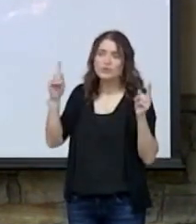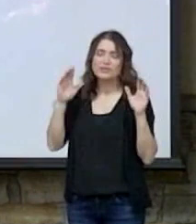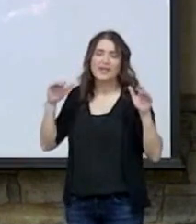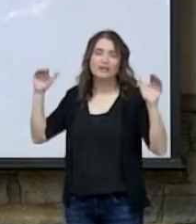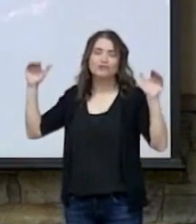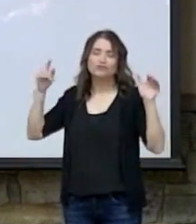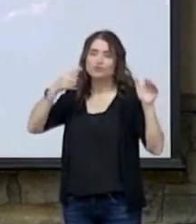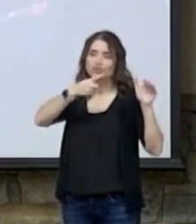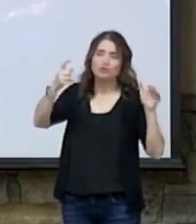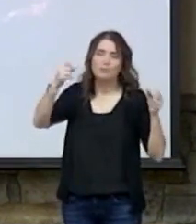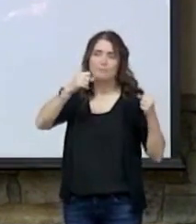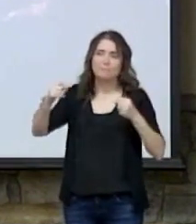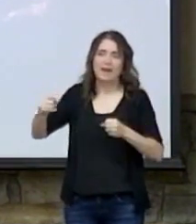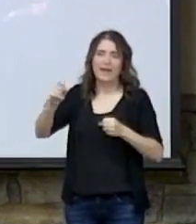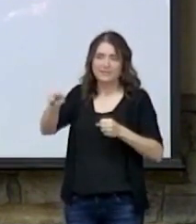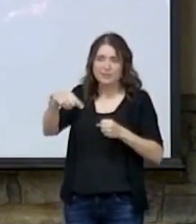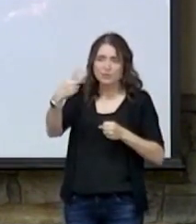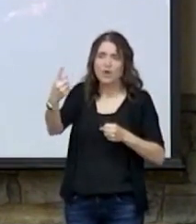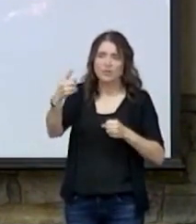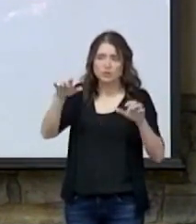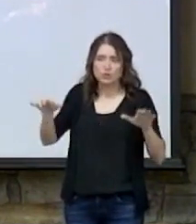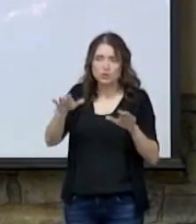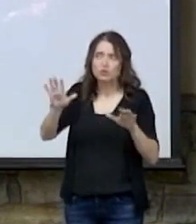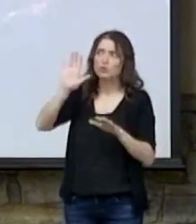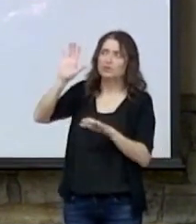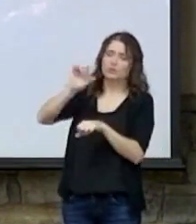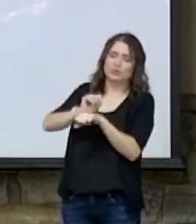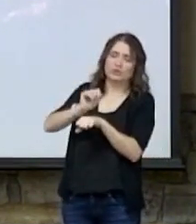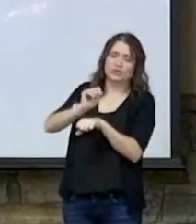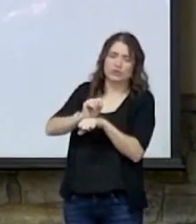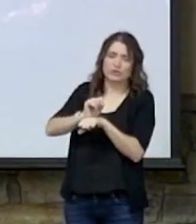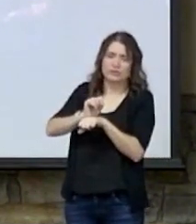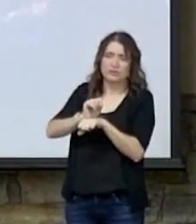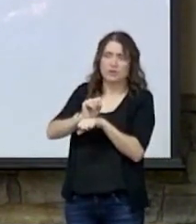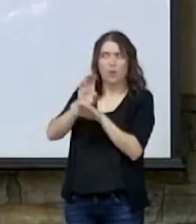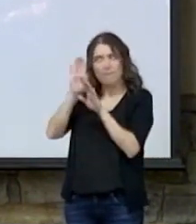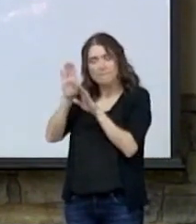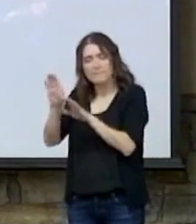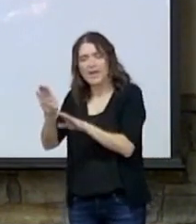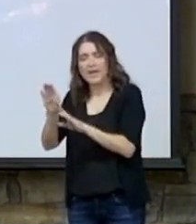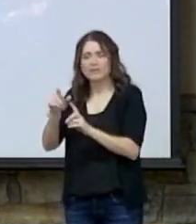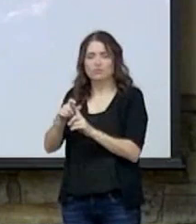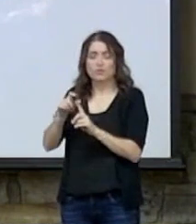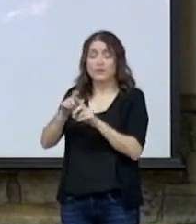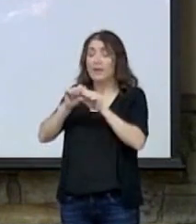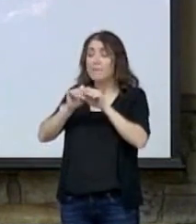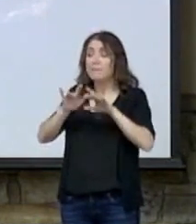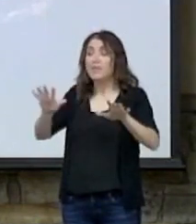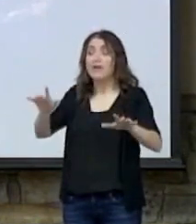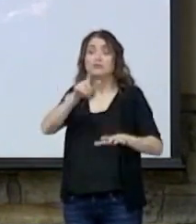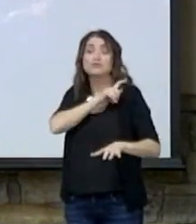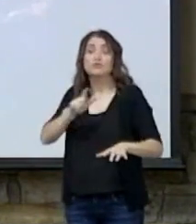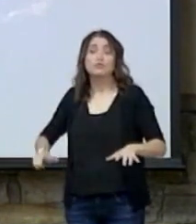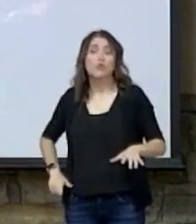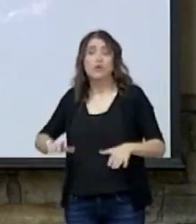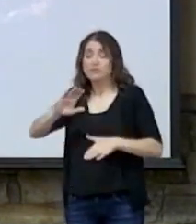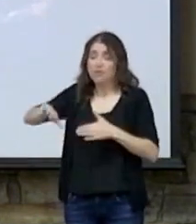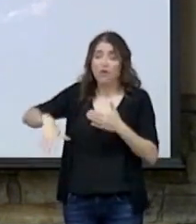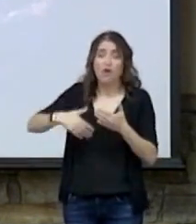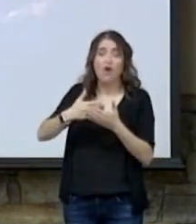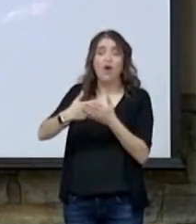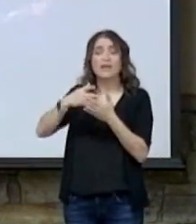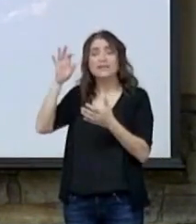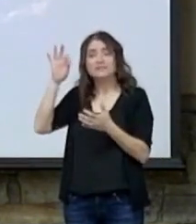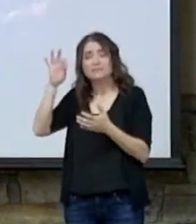mighty ones who do His word, obeying the voice of His word. Bless the Lord, all His host, His ministers